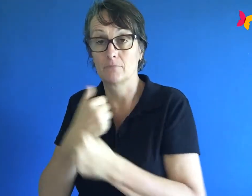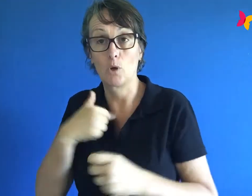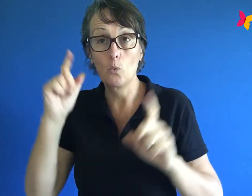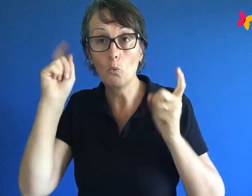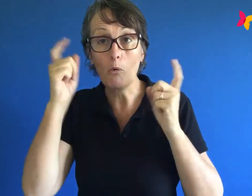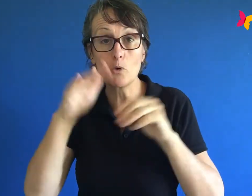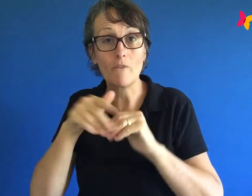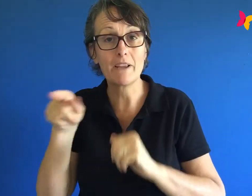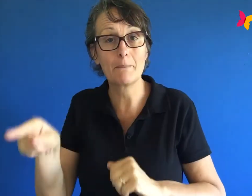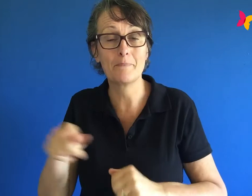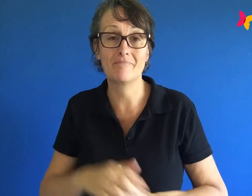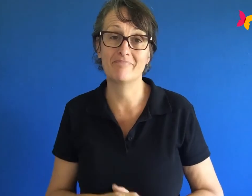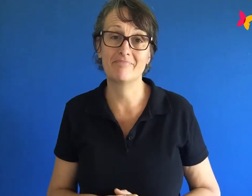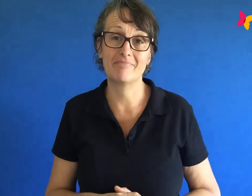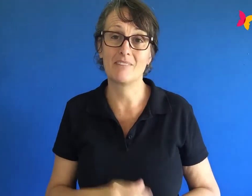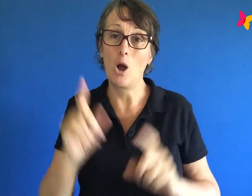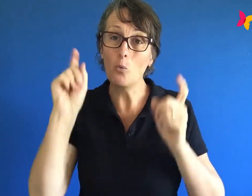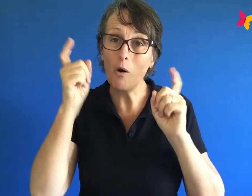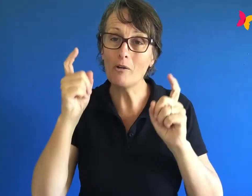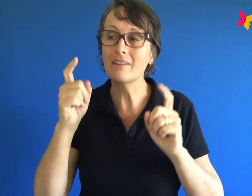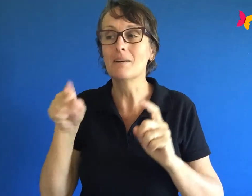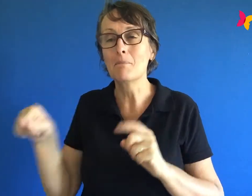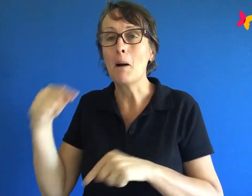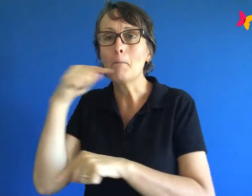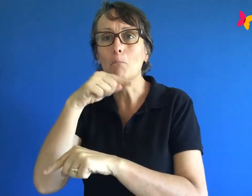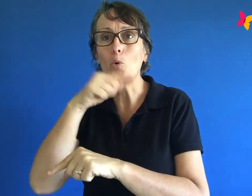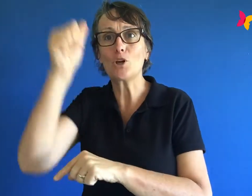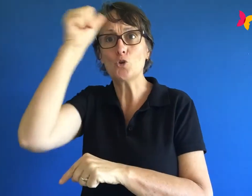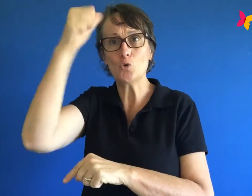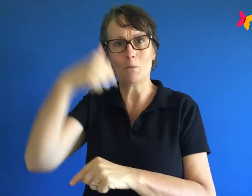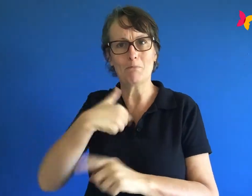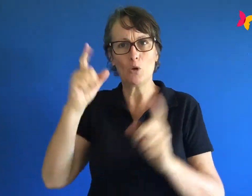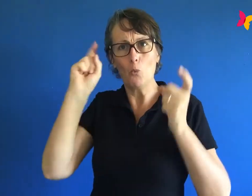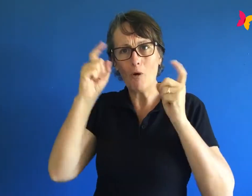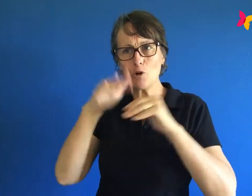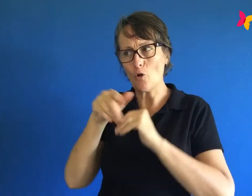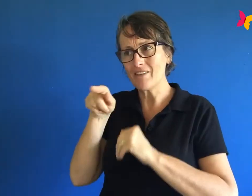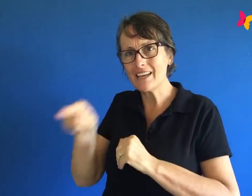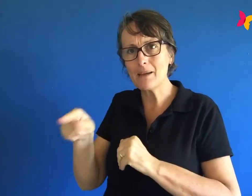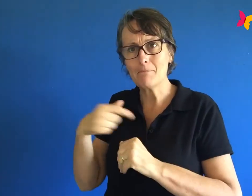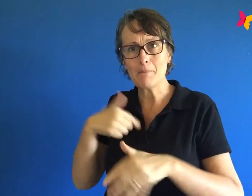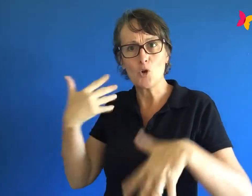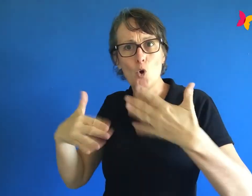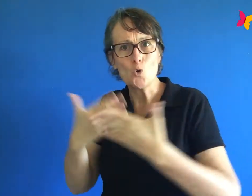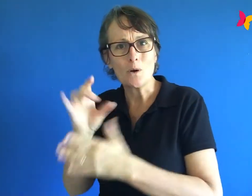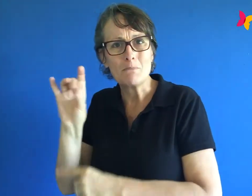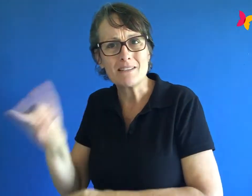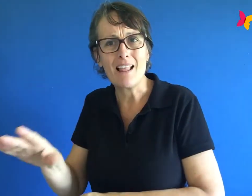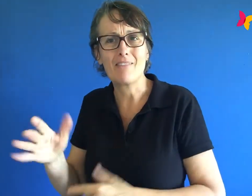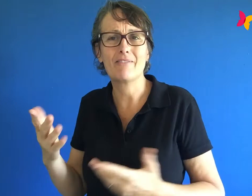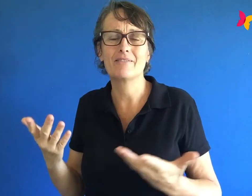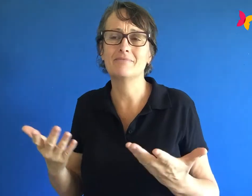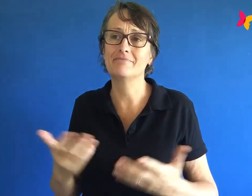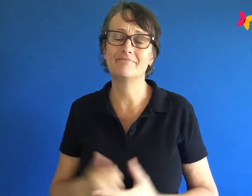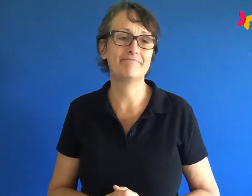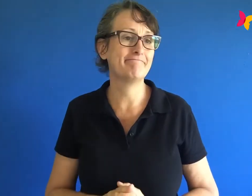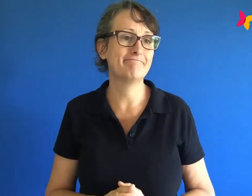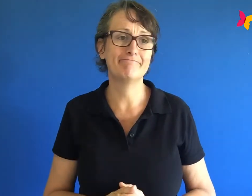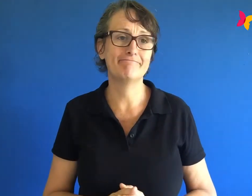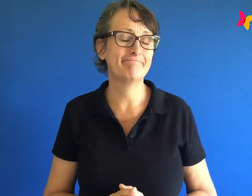where we just held on tight because he knew that I was worried that he was self-harming and that I just love